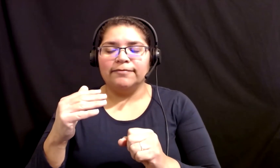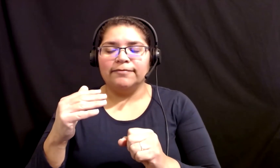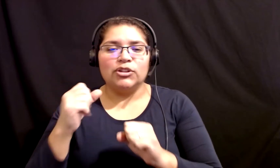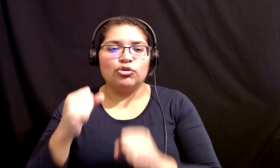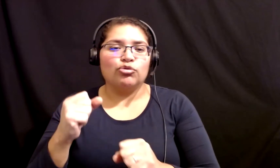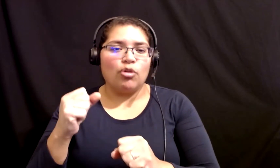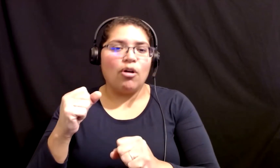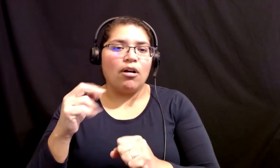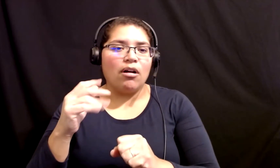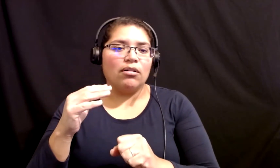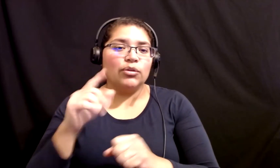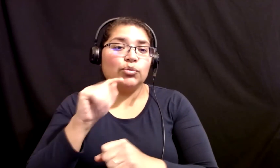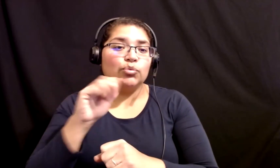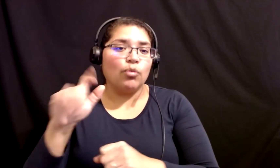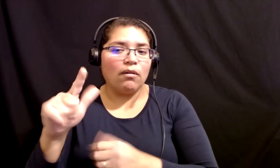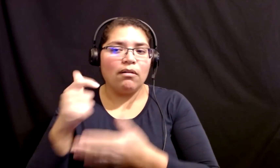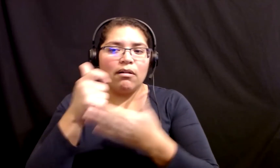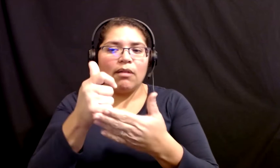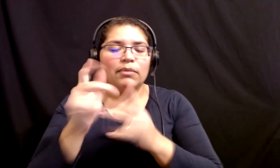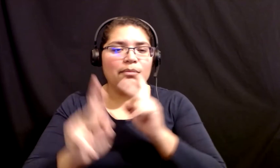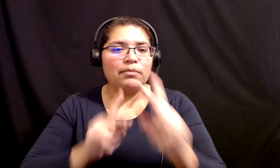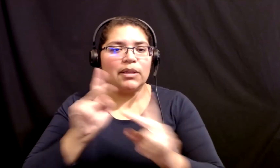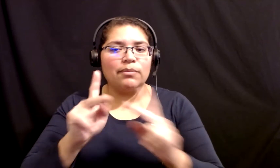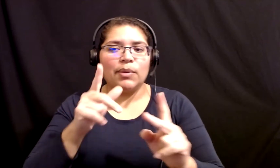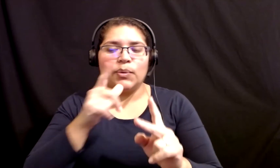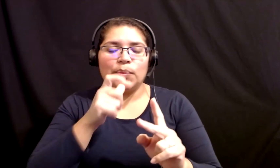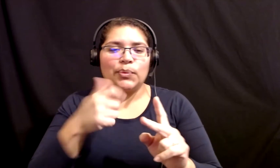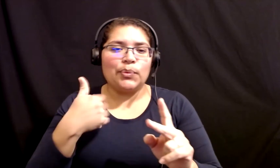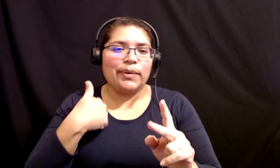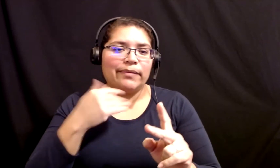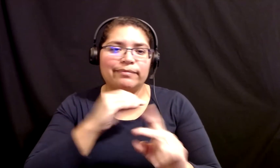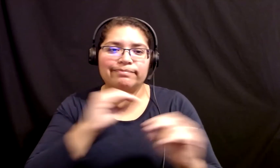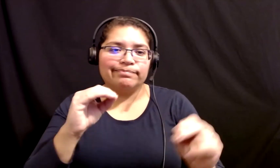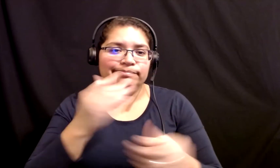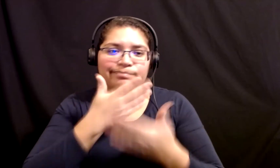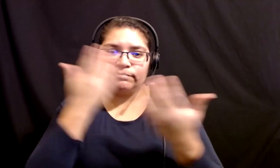tool for helping individuals experiencing homelessness, as almost all